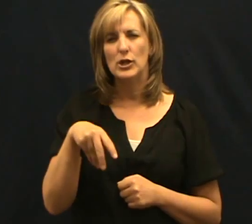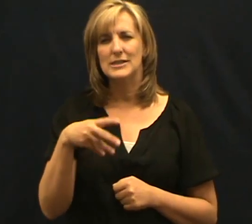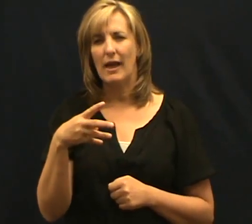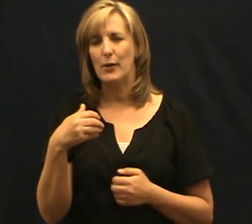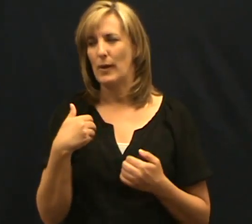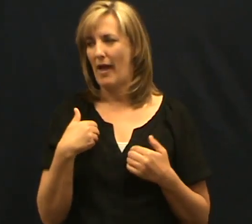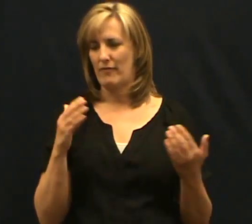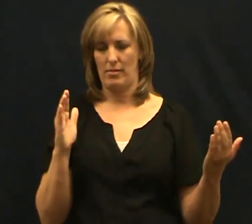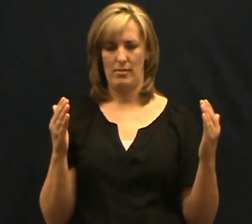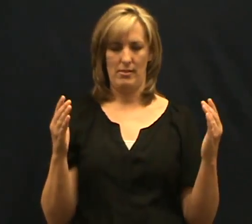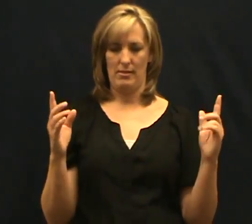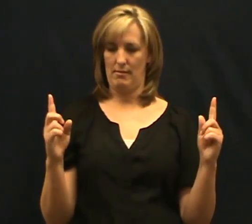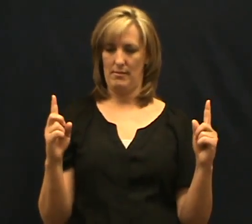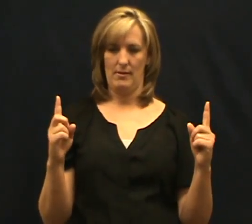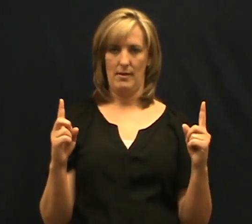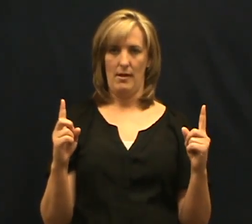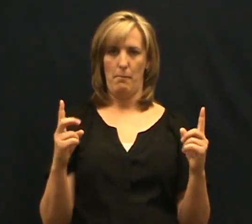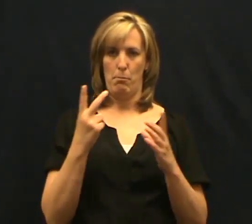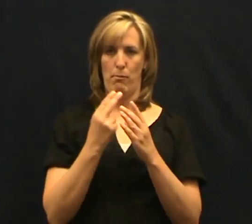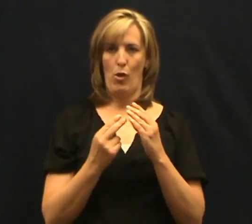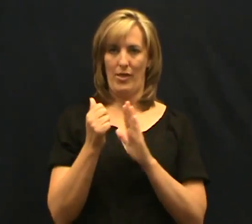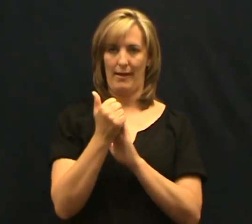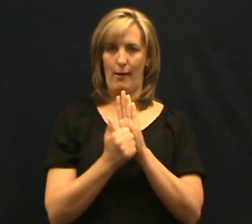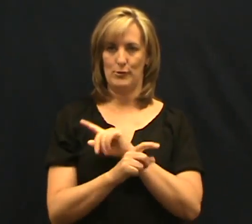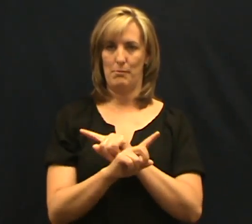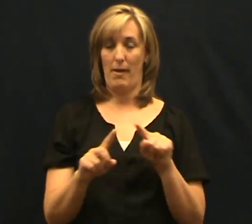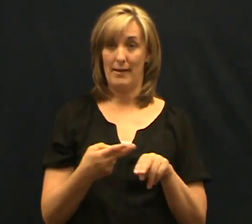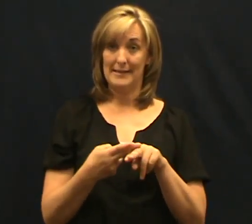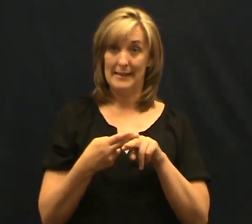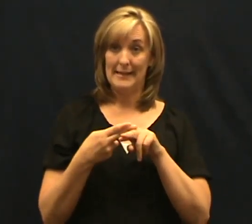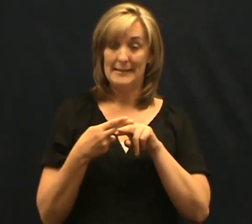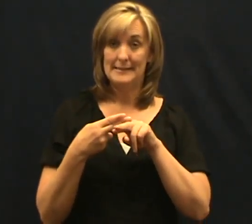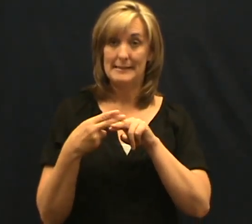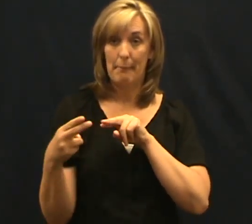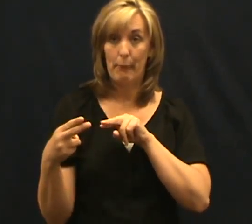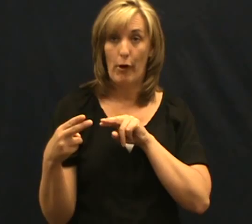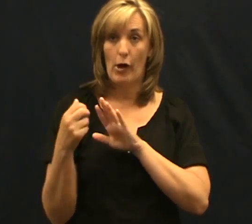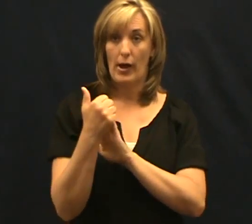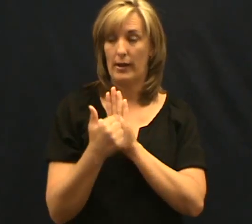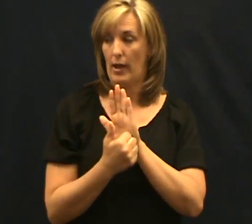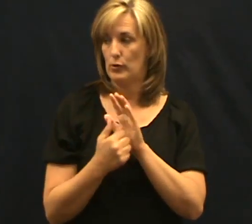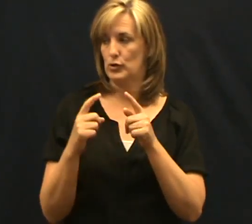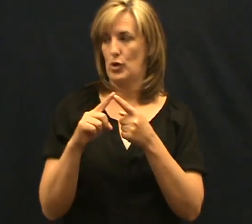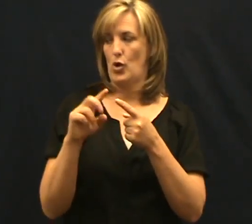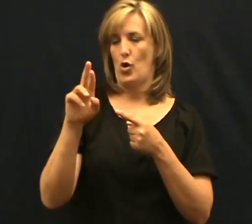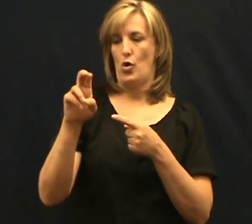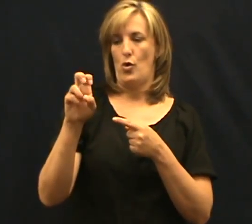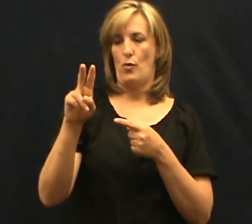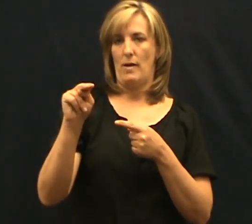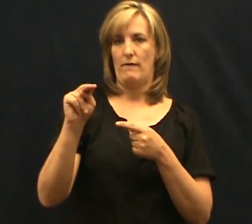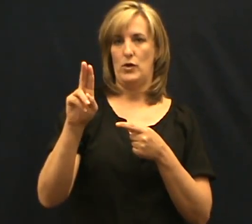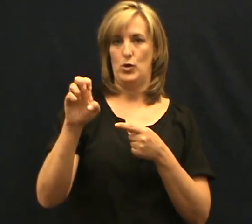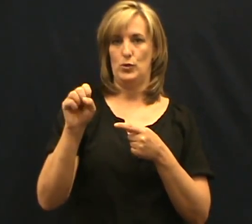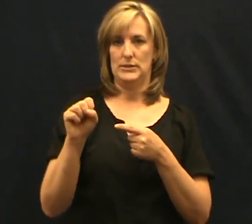event, the temporary accounts again are revenues, expenses, and dividends. Temporary accounts track